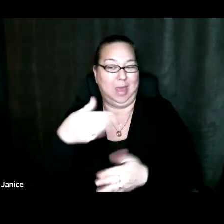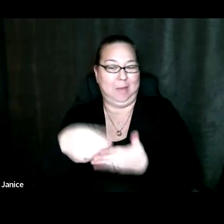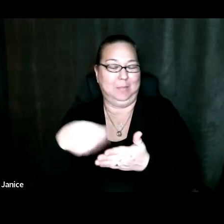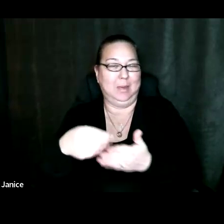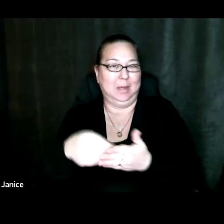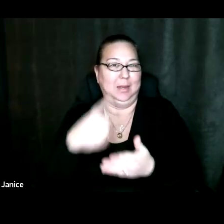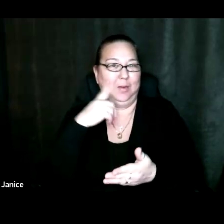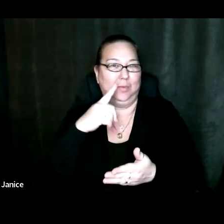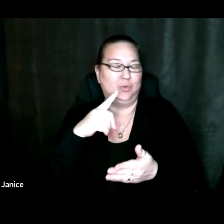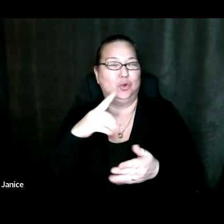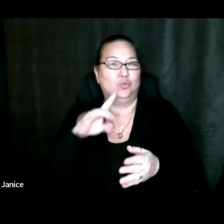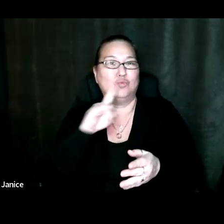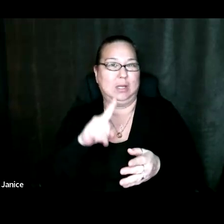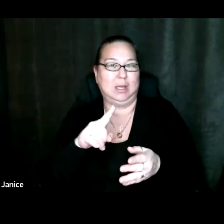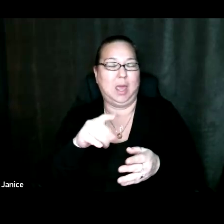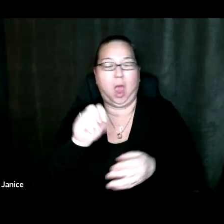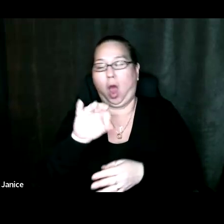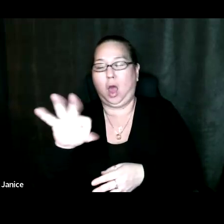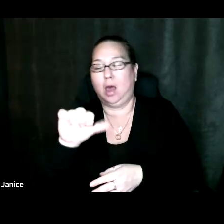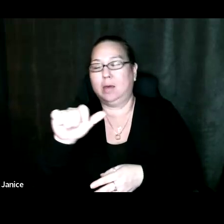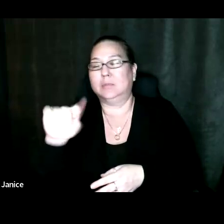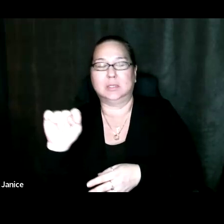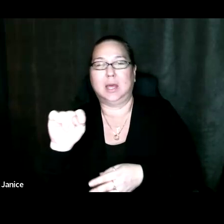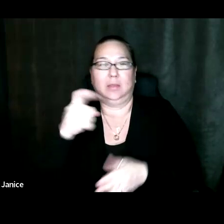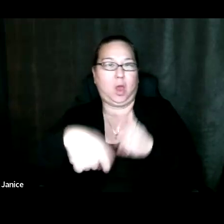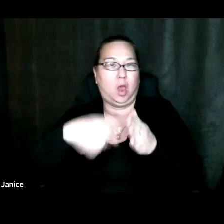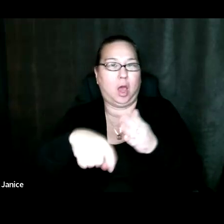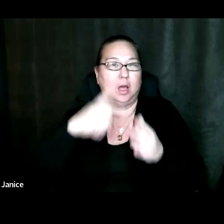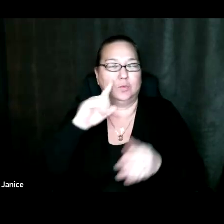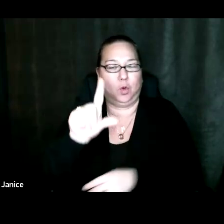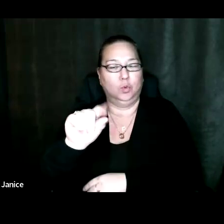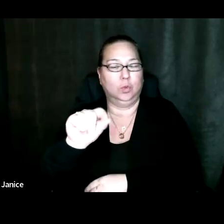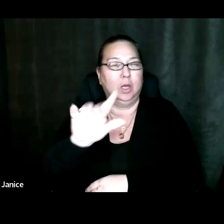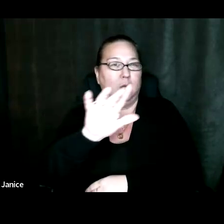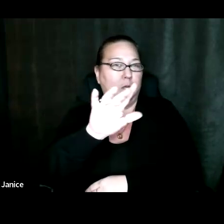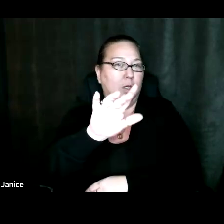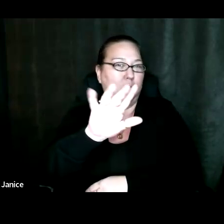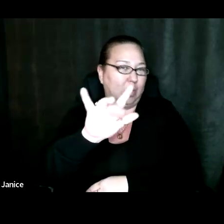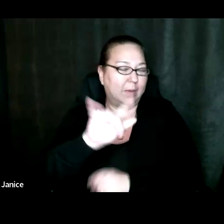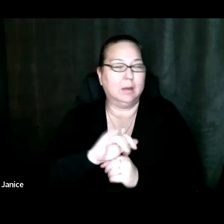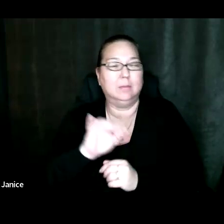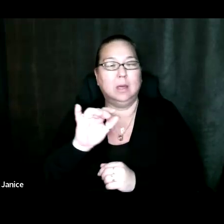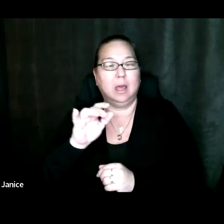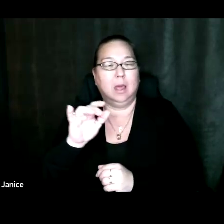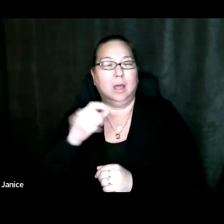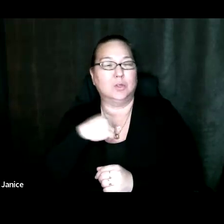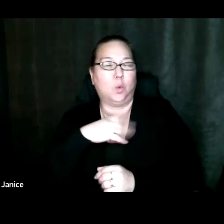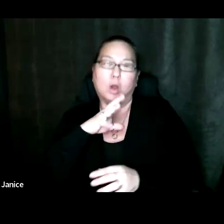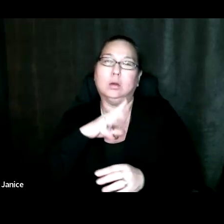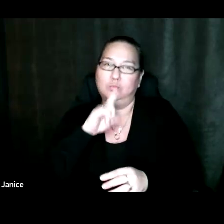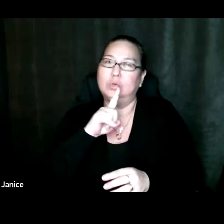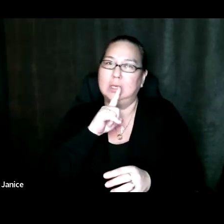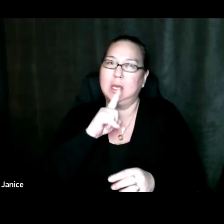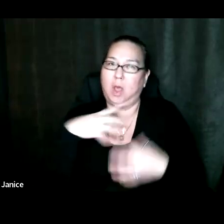25. And that's now what we're doing. So with that in mind, we are very confident that we will finish FY25 on